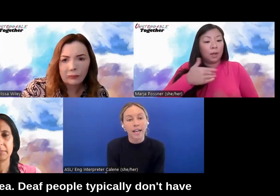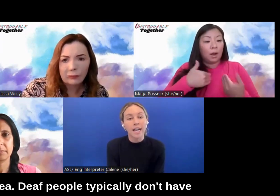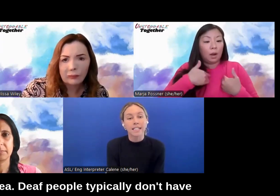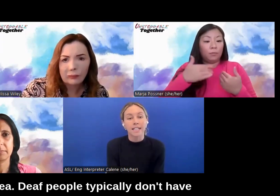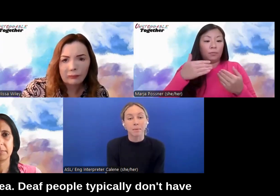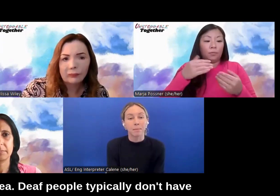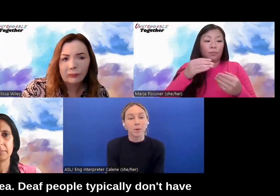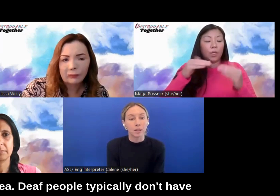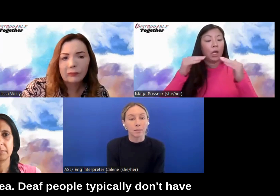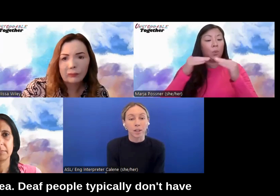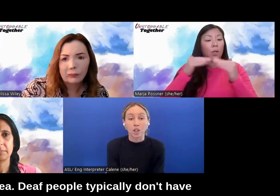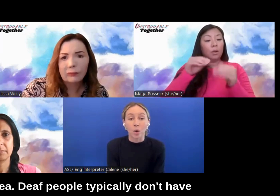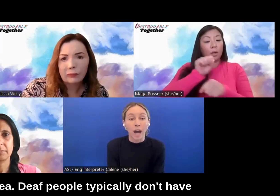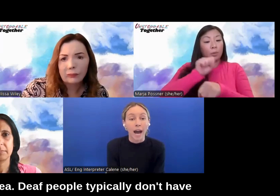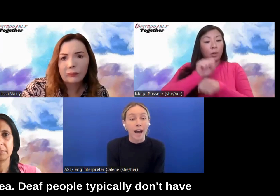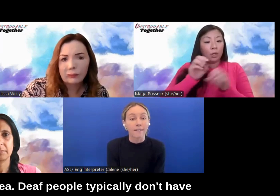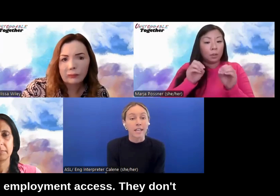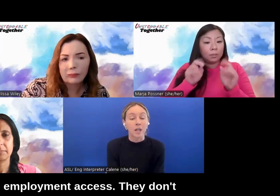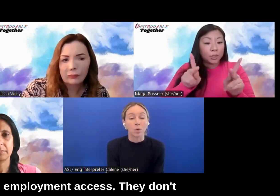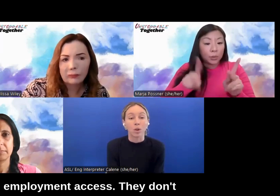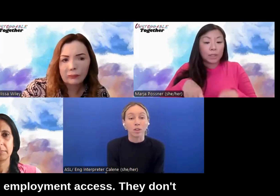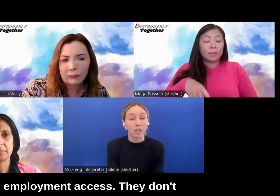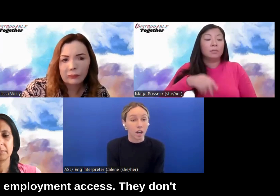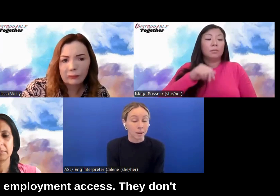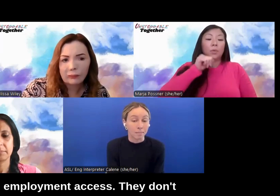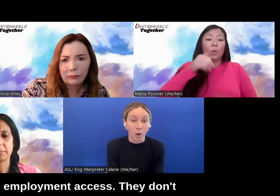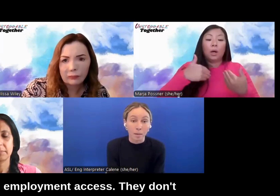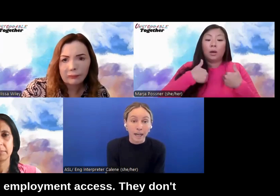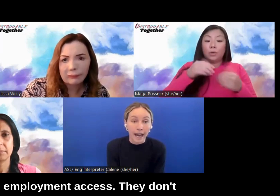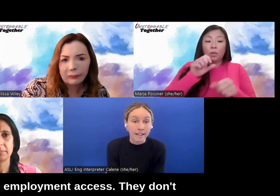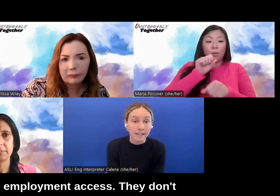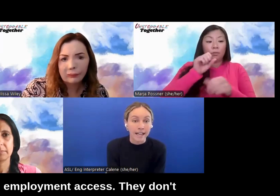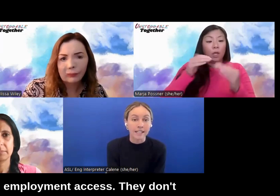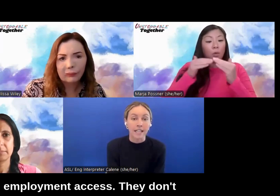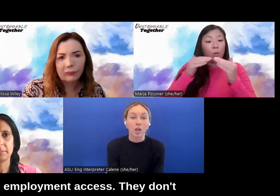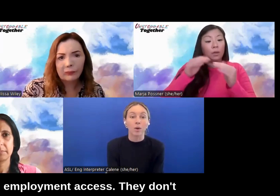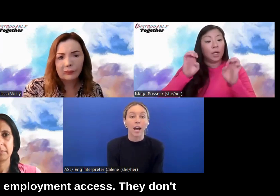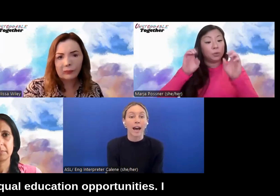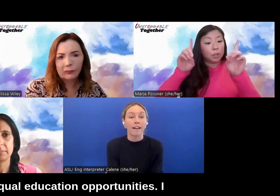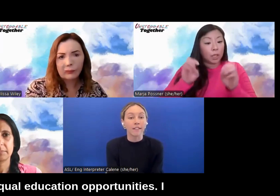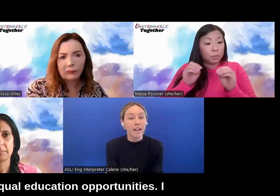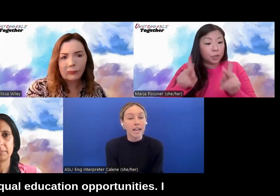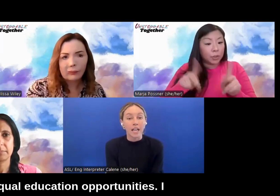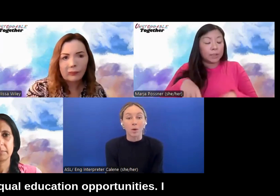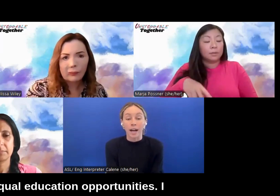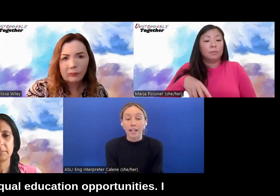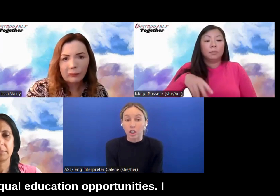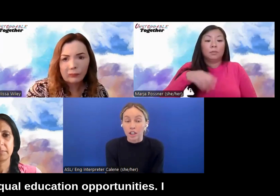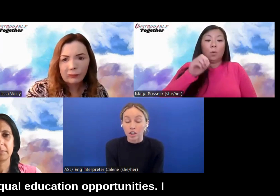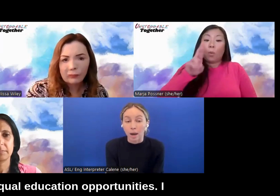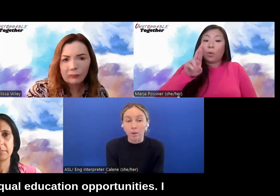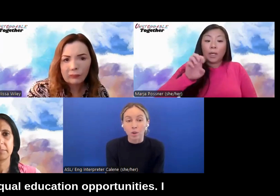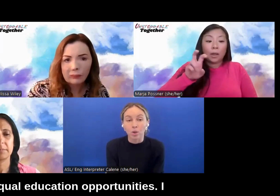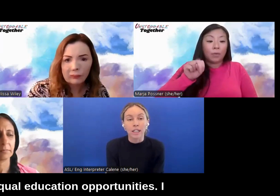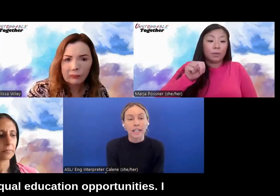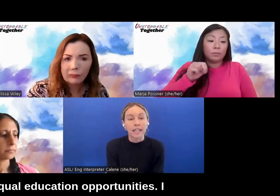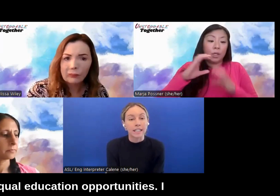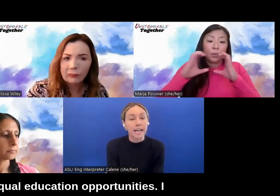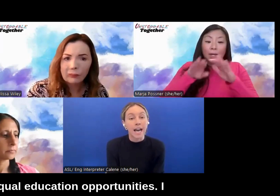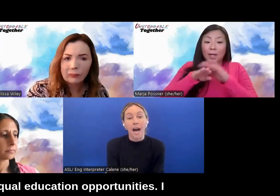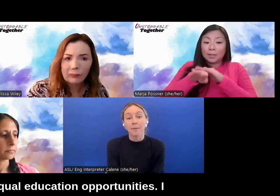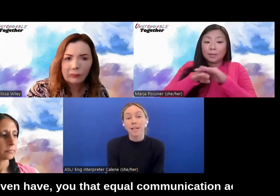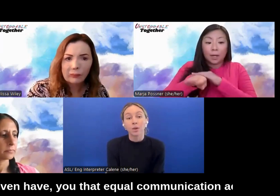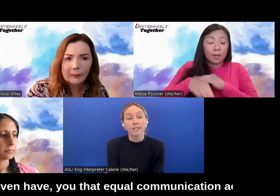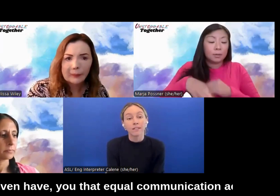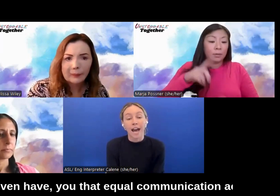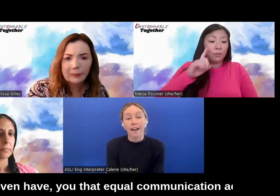in Korea. Deaf people typically don't have the equal employment access. They don't have equal education